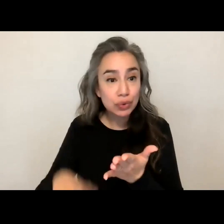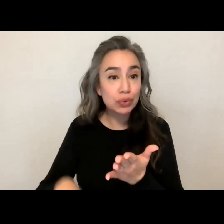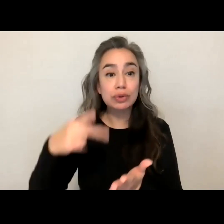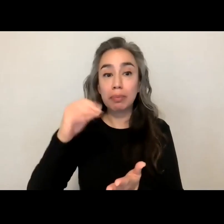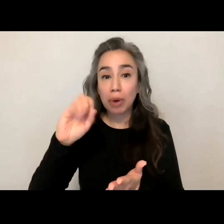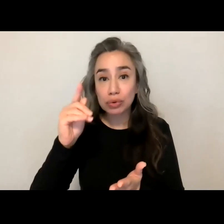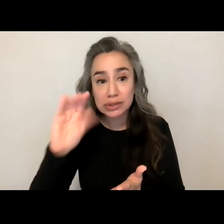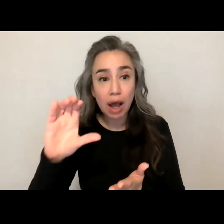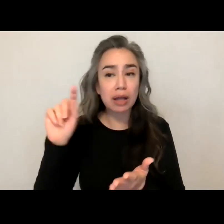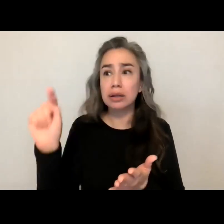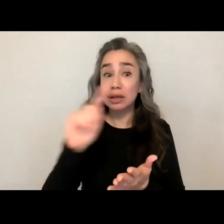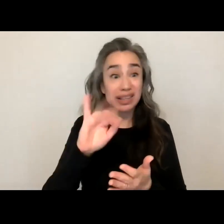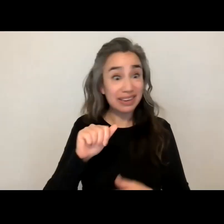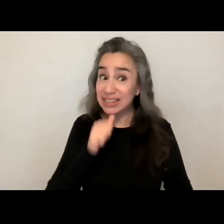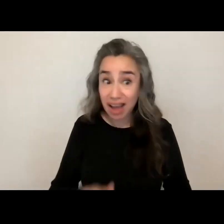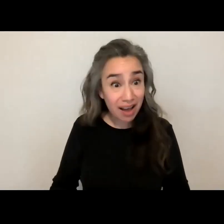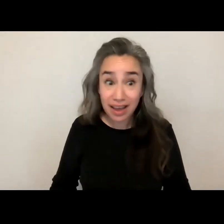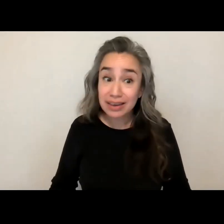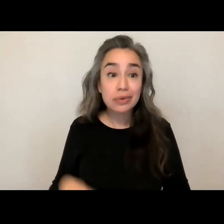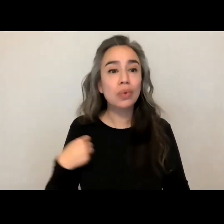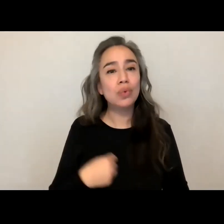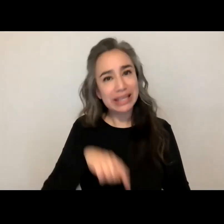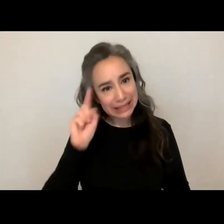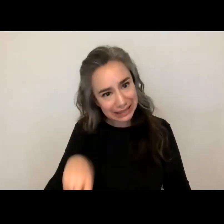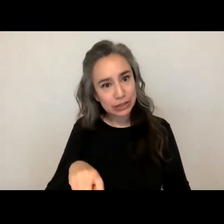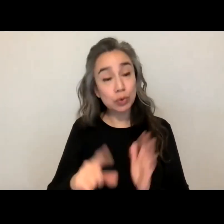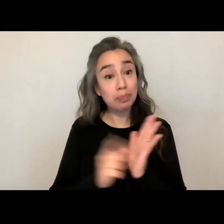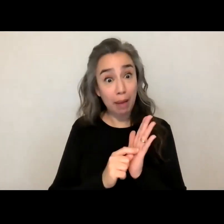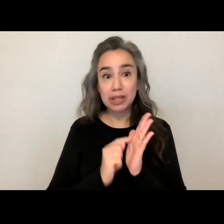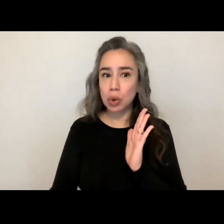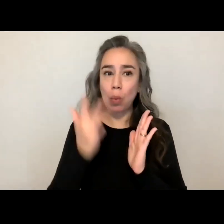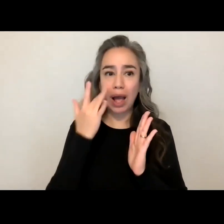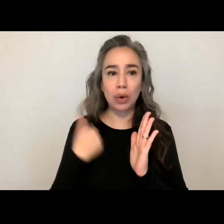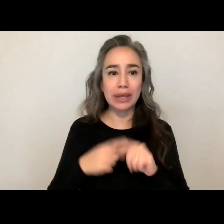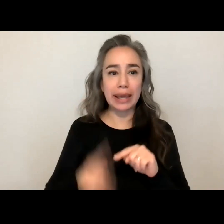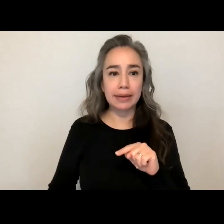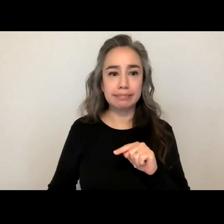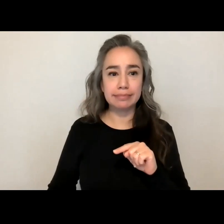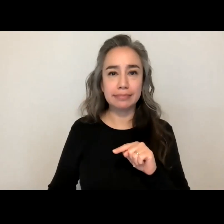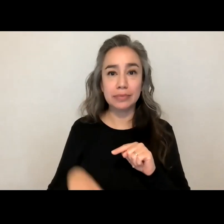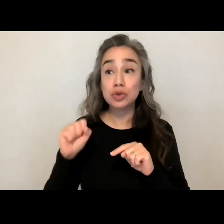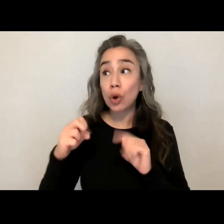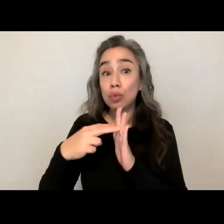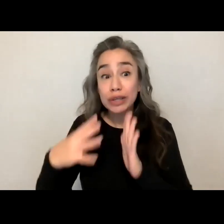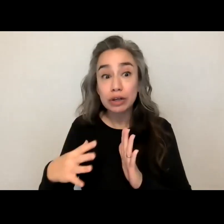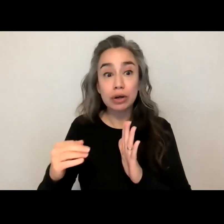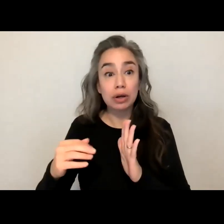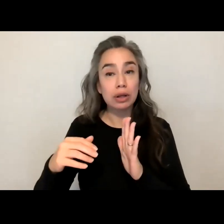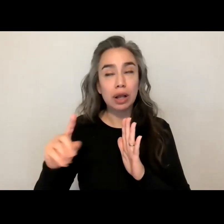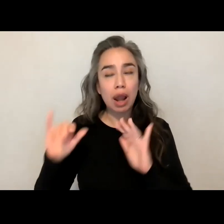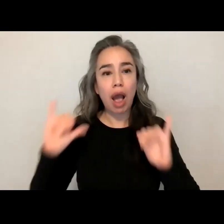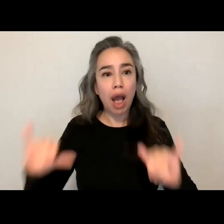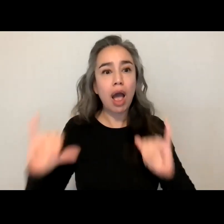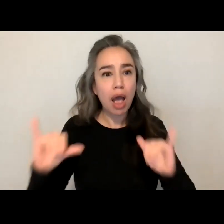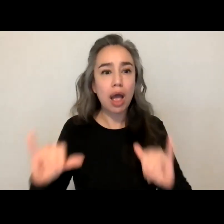really start publishing and writing in why we can't do that, so that our readers and audiences can, start to contend with